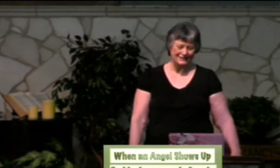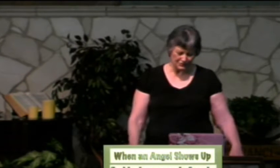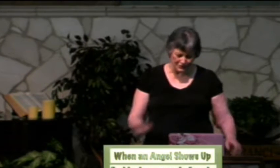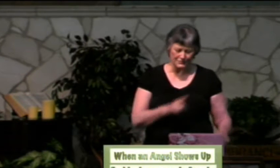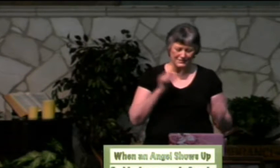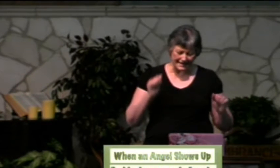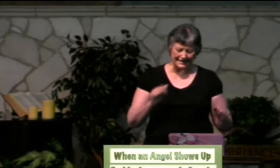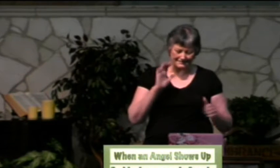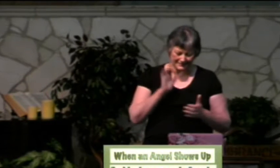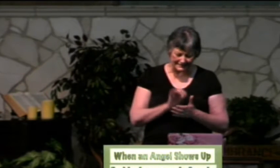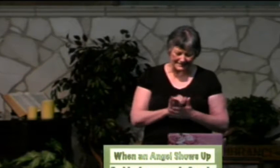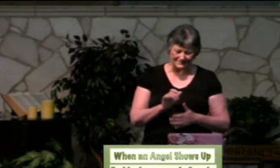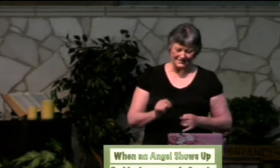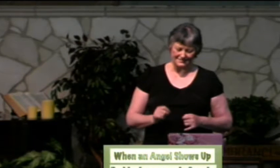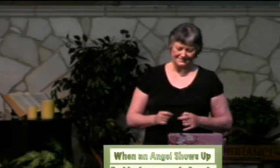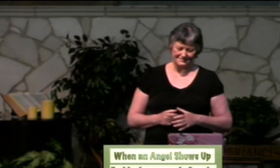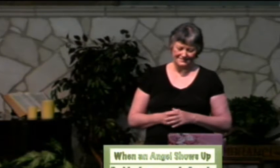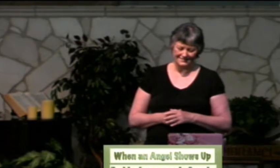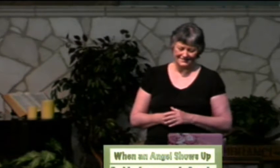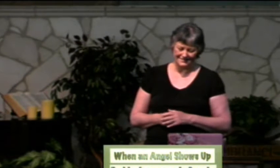You can believe it.